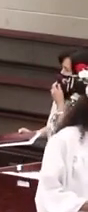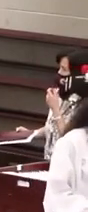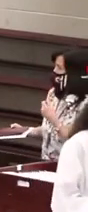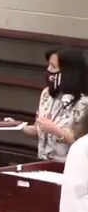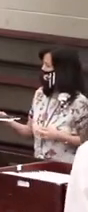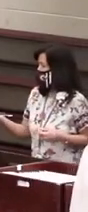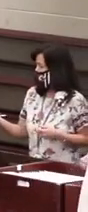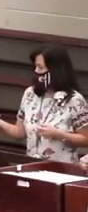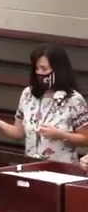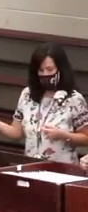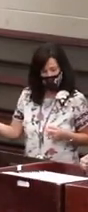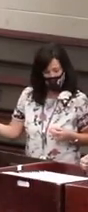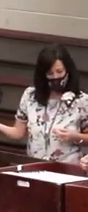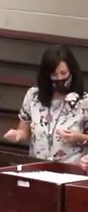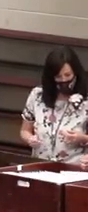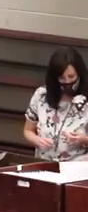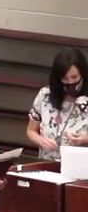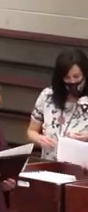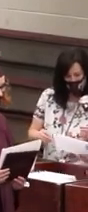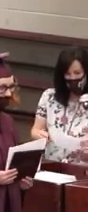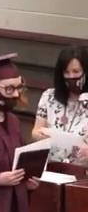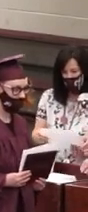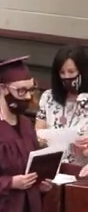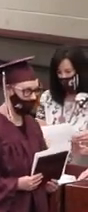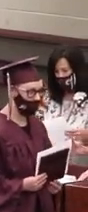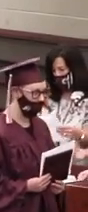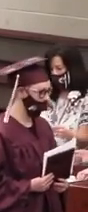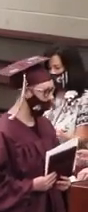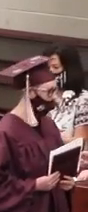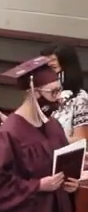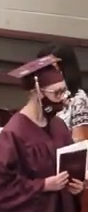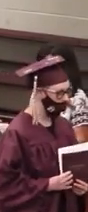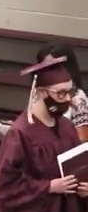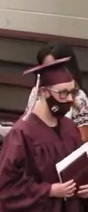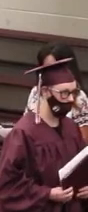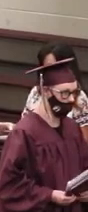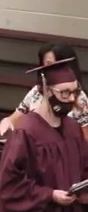Jonathan Marcelo Cardenas Nazareno.